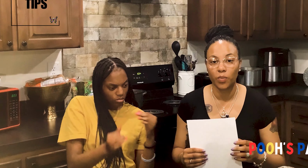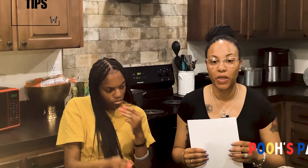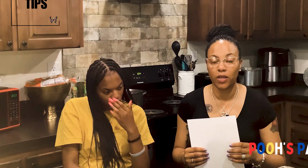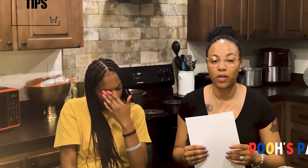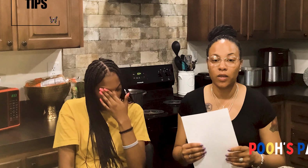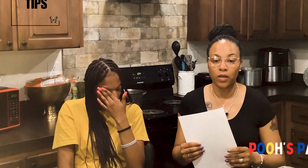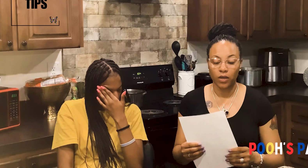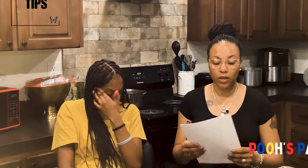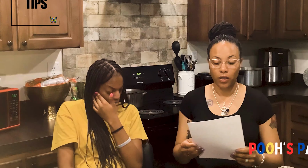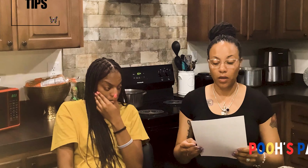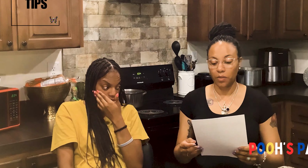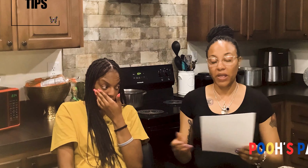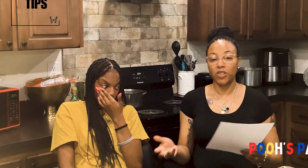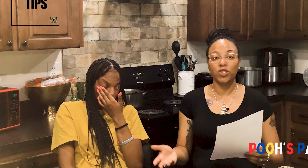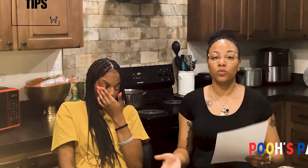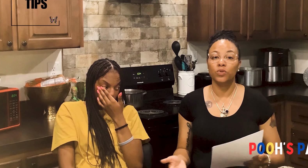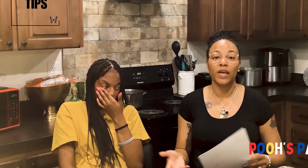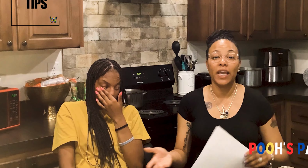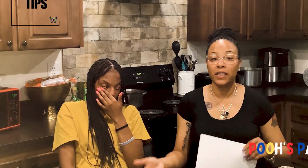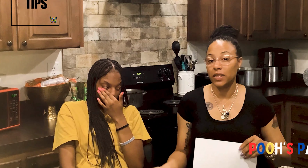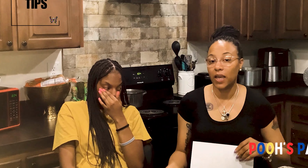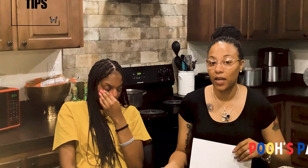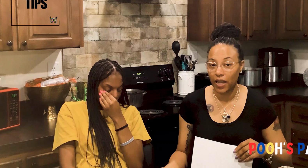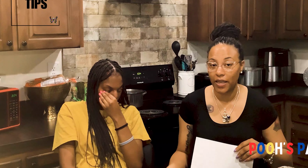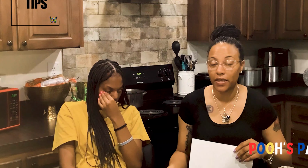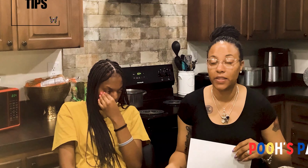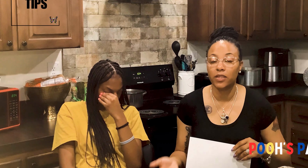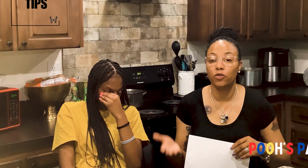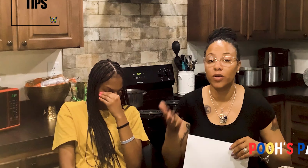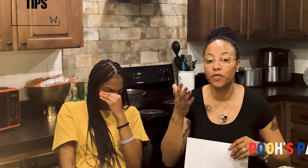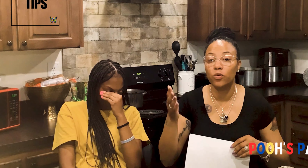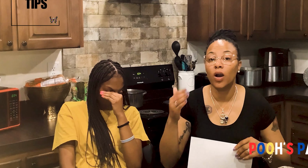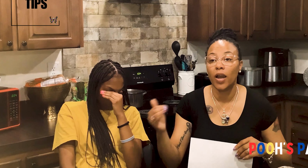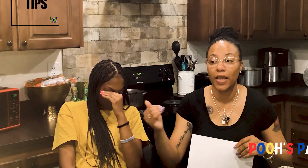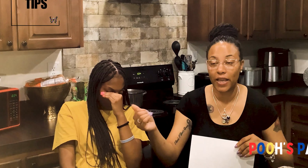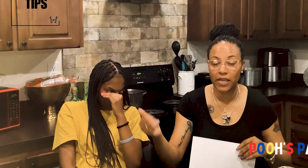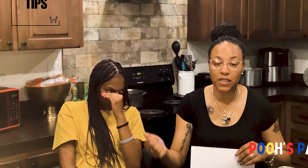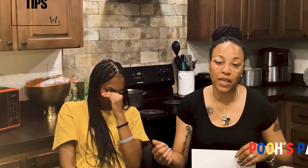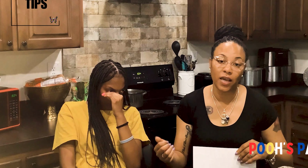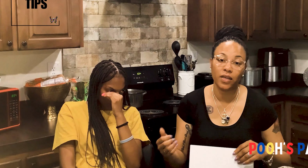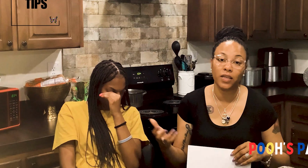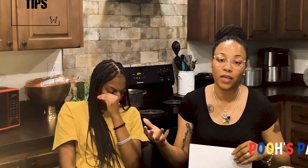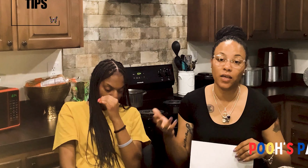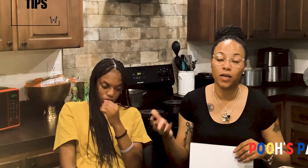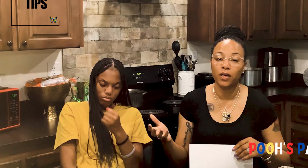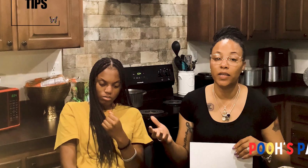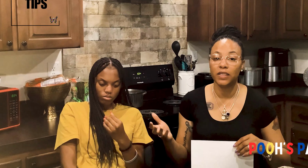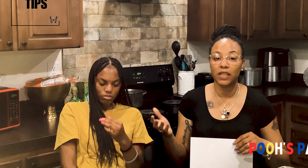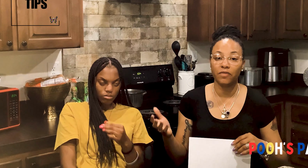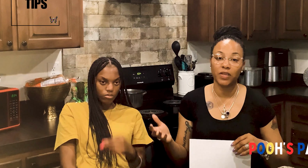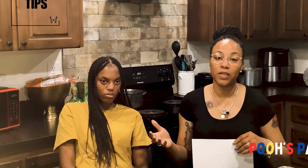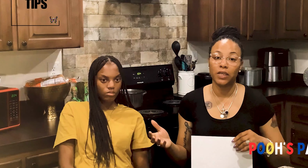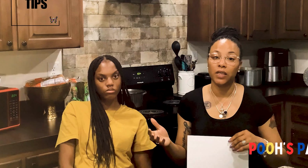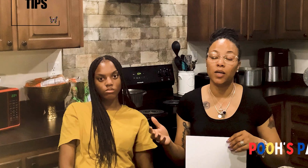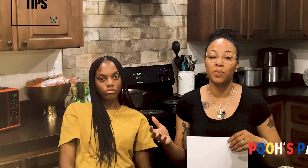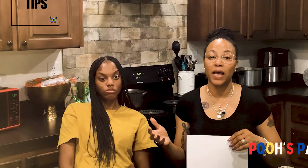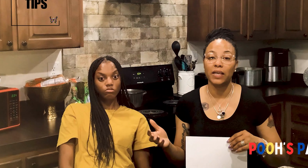me. That's just a rule that Gaston County has. So if you are in Gaston County, then this definitely applies to